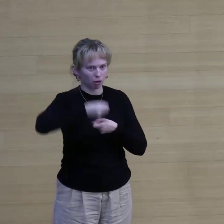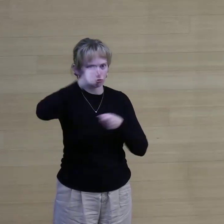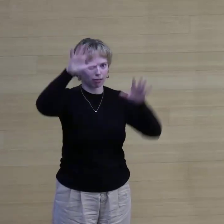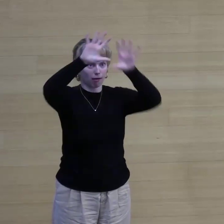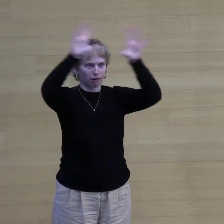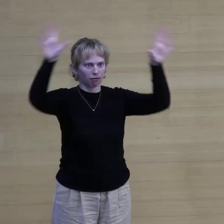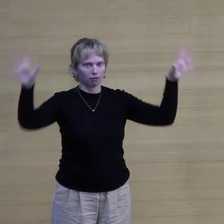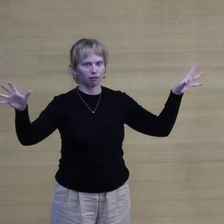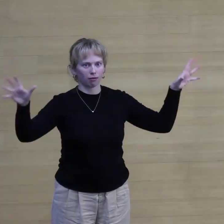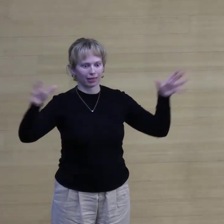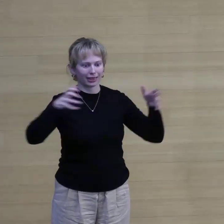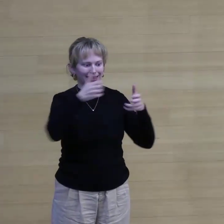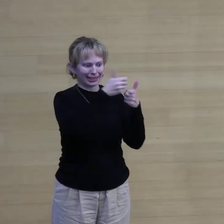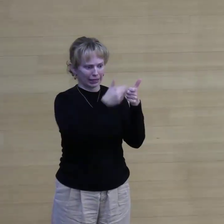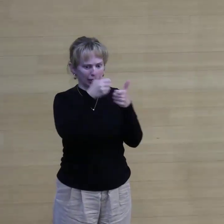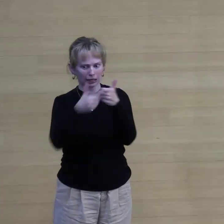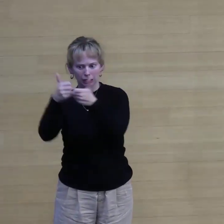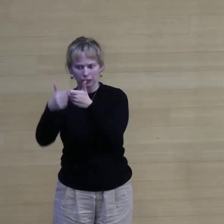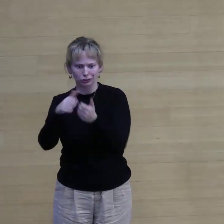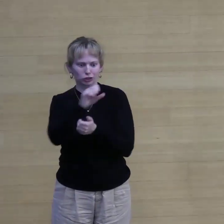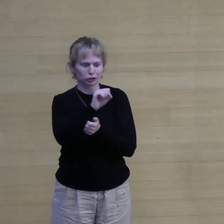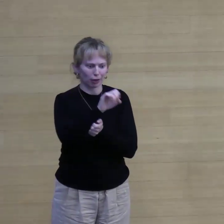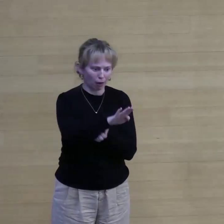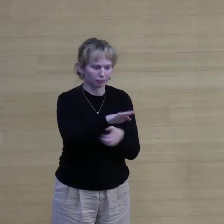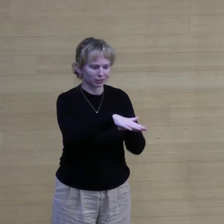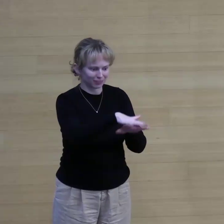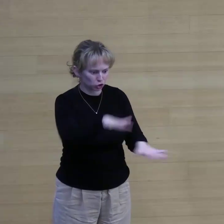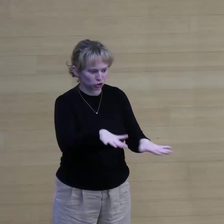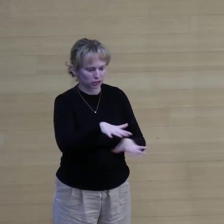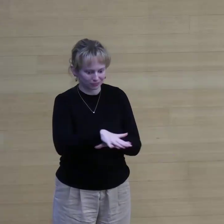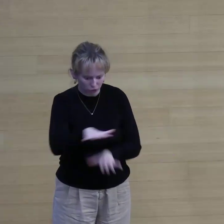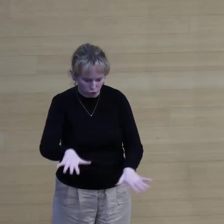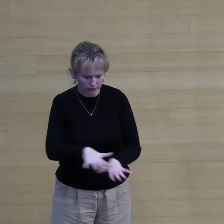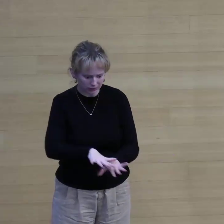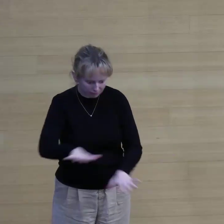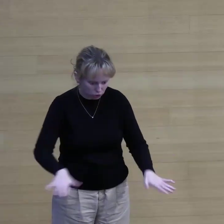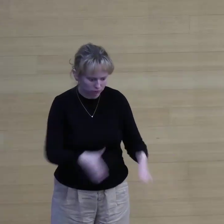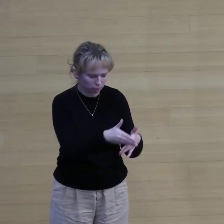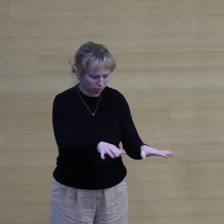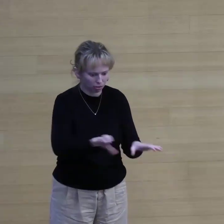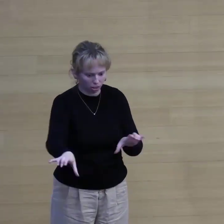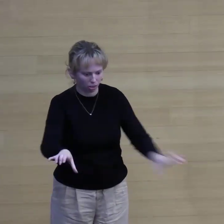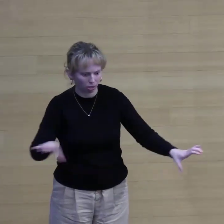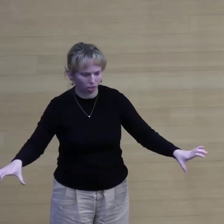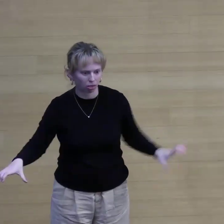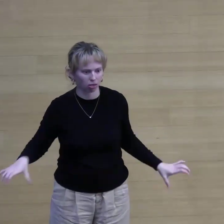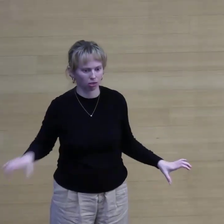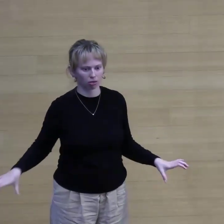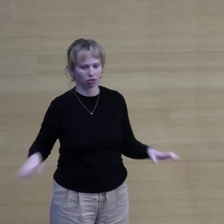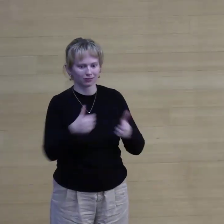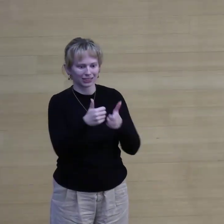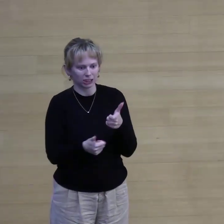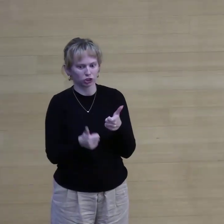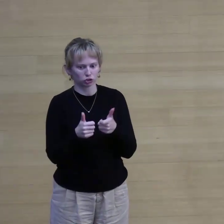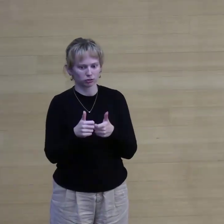there's like each subdivision, and even within like the divisions, there's subdivisions of the subdivisions, within,